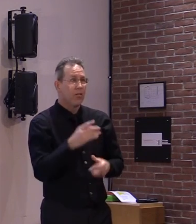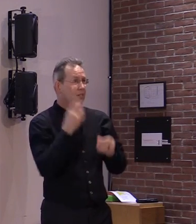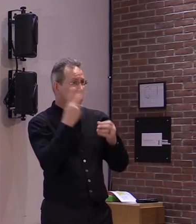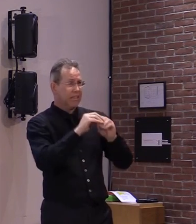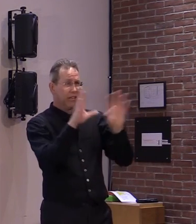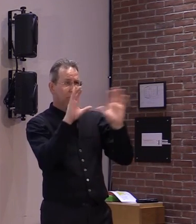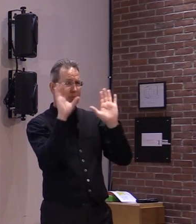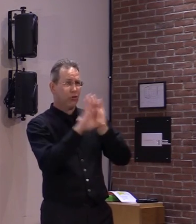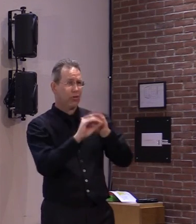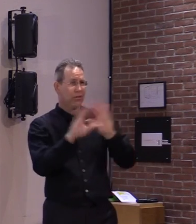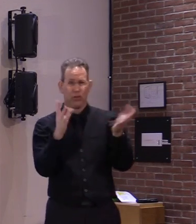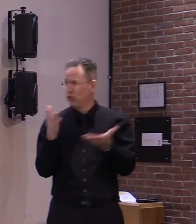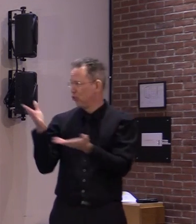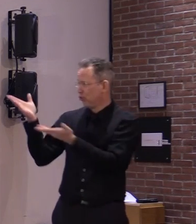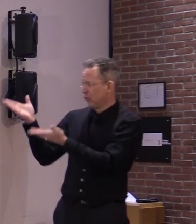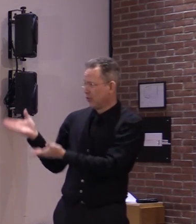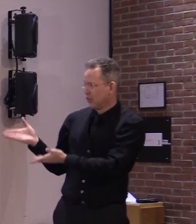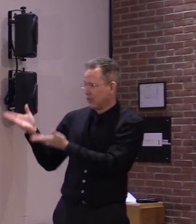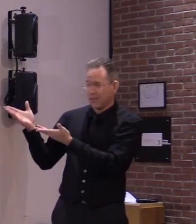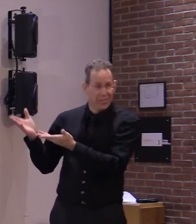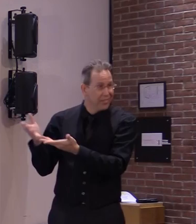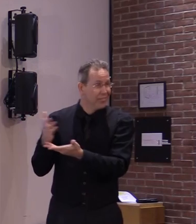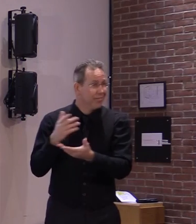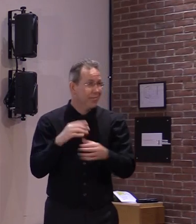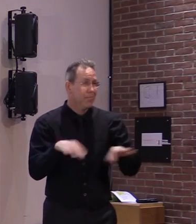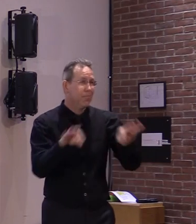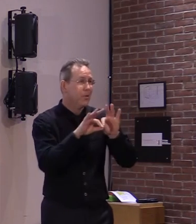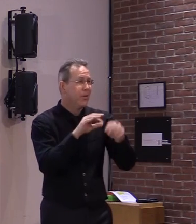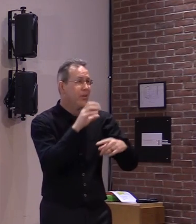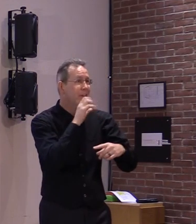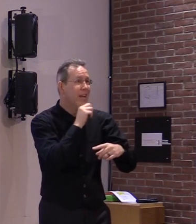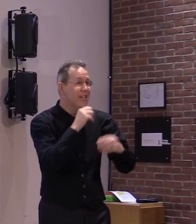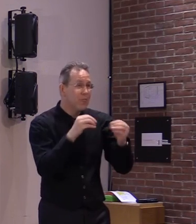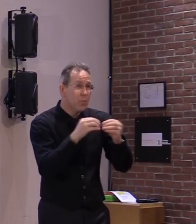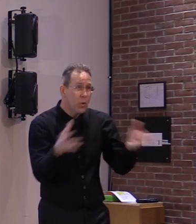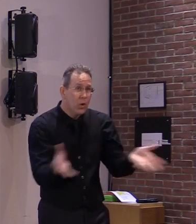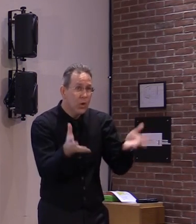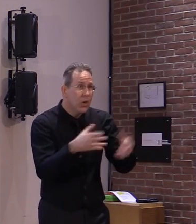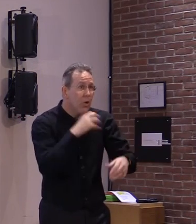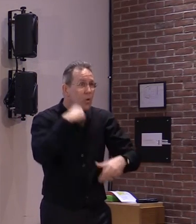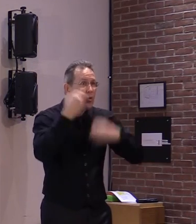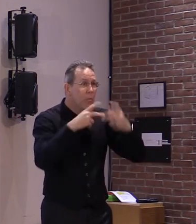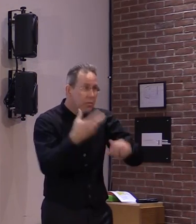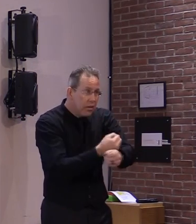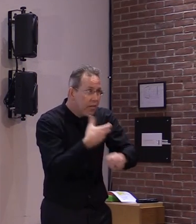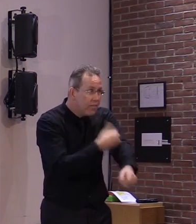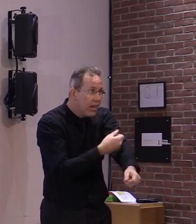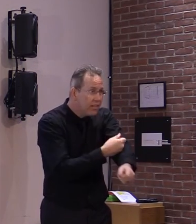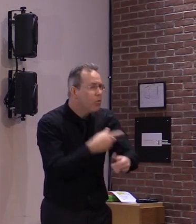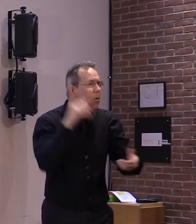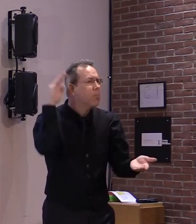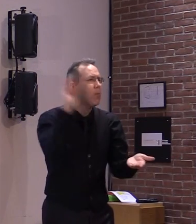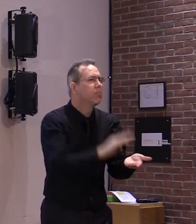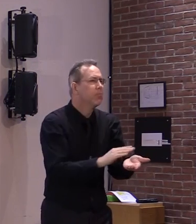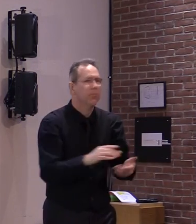improvement among this age group on the chart, with vaccinations continuing to protect more and more of our most